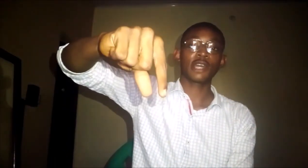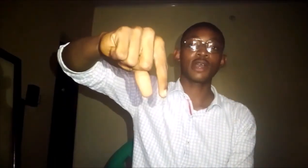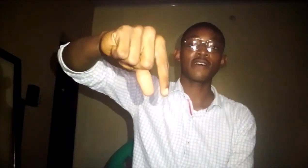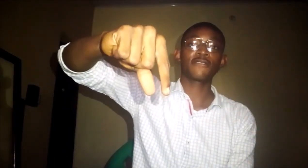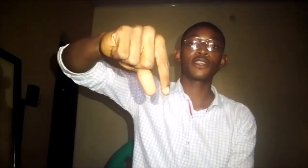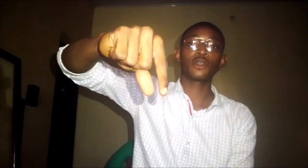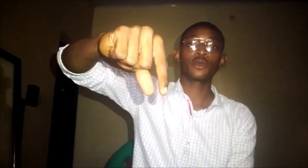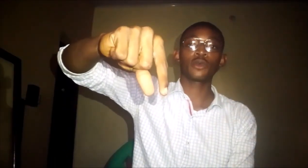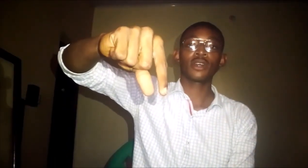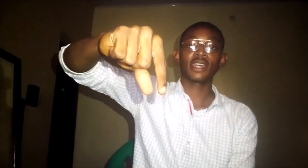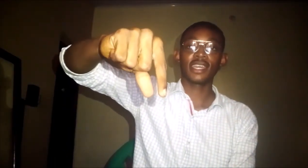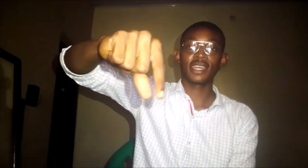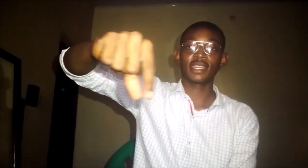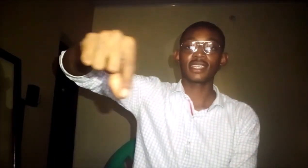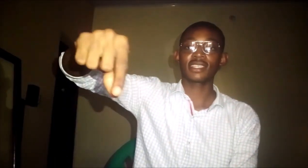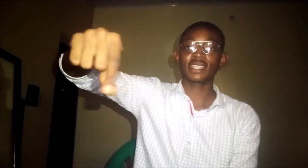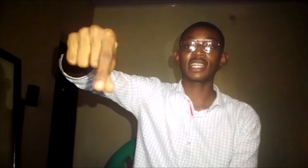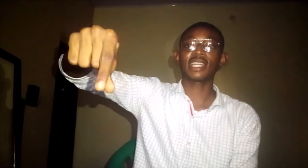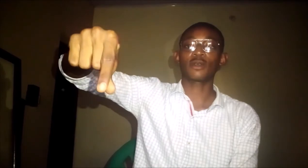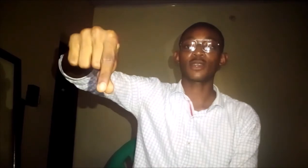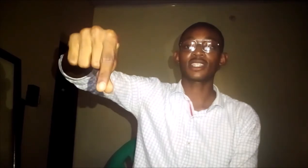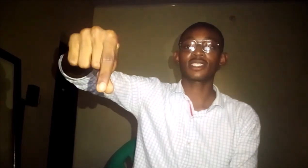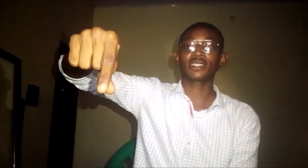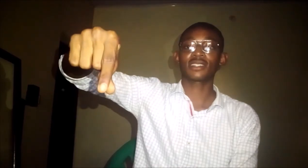you have Q in sign language.